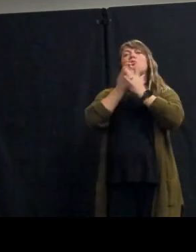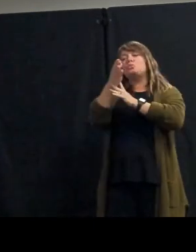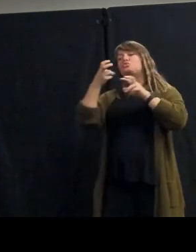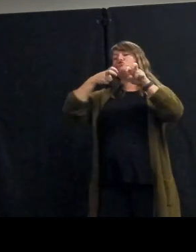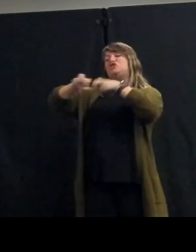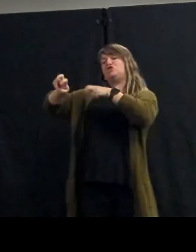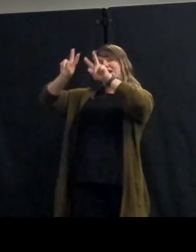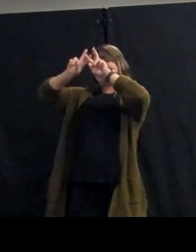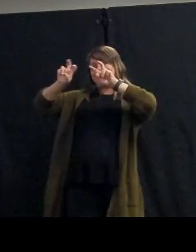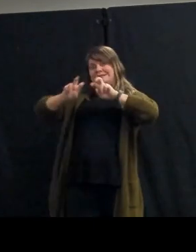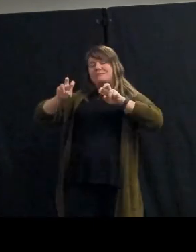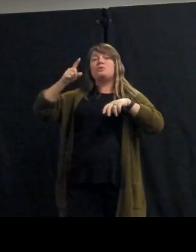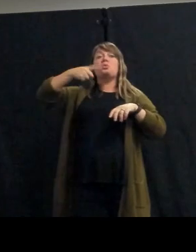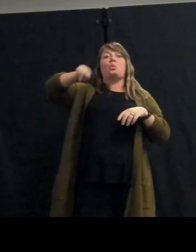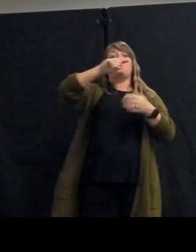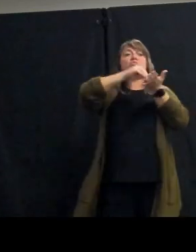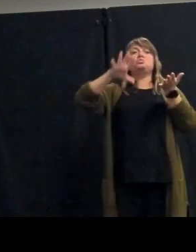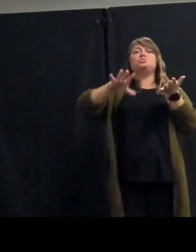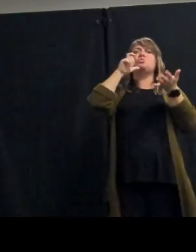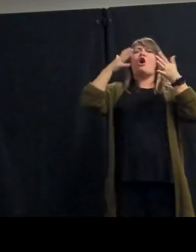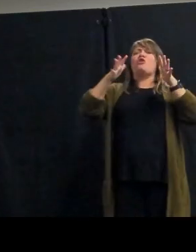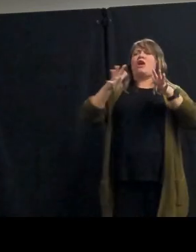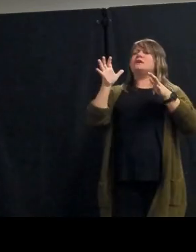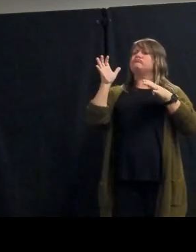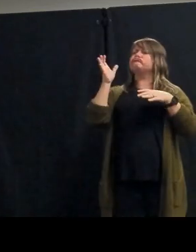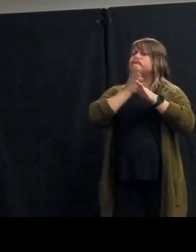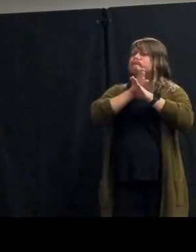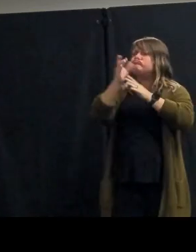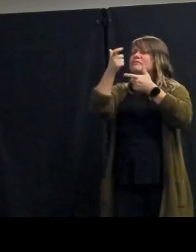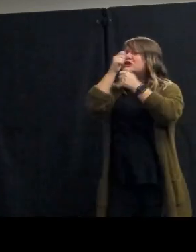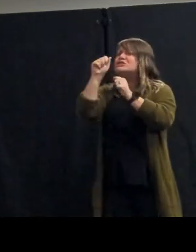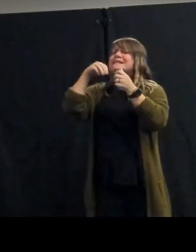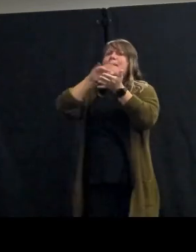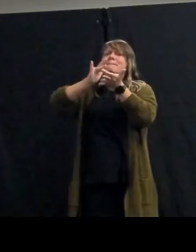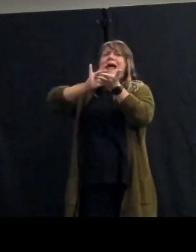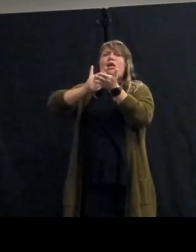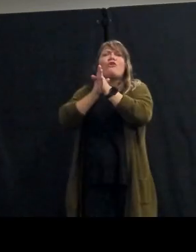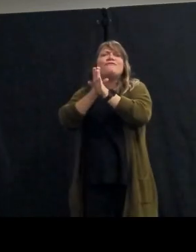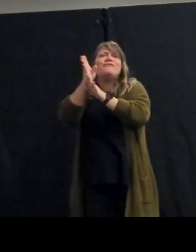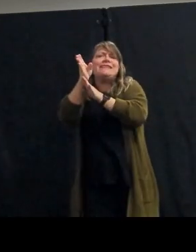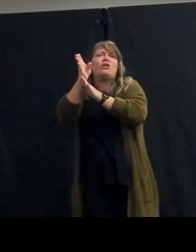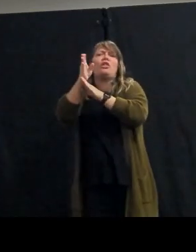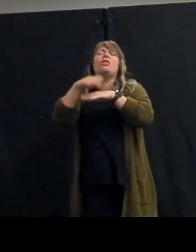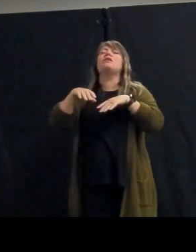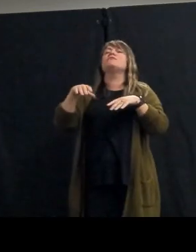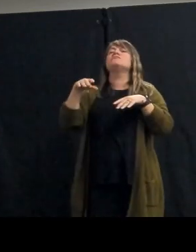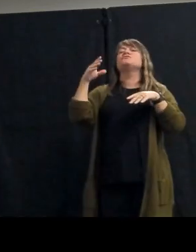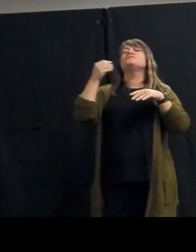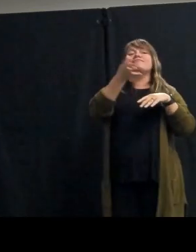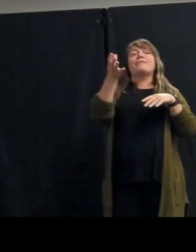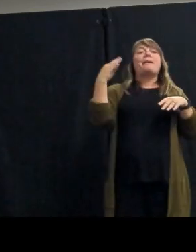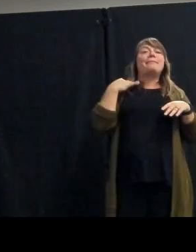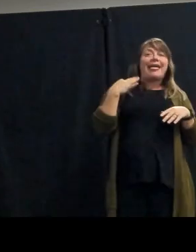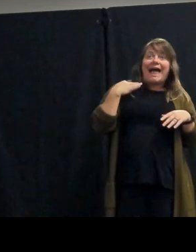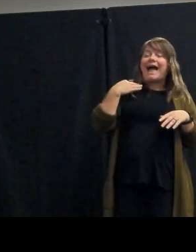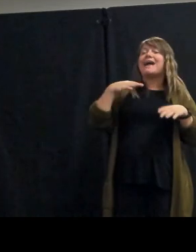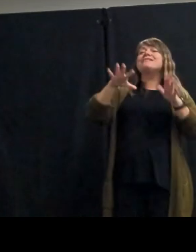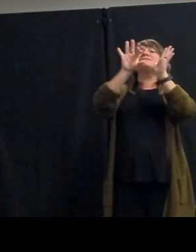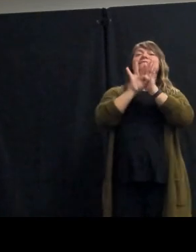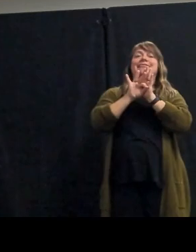There was a screening process through the transition assessment. Students who had already had an interest in maybe a medical field